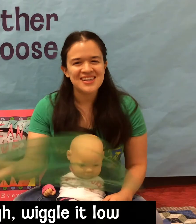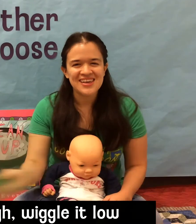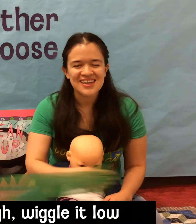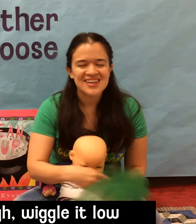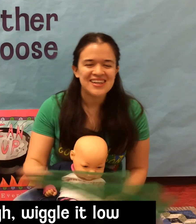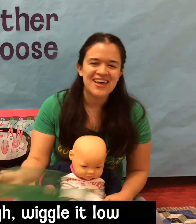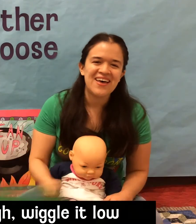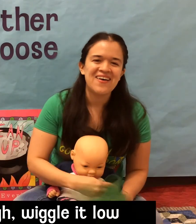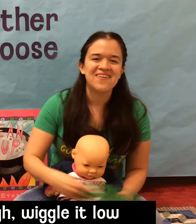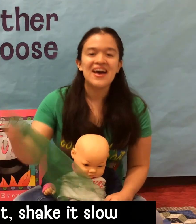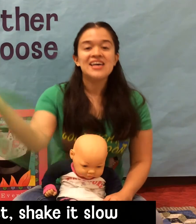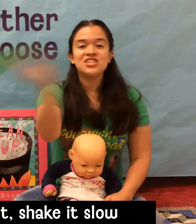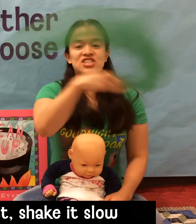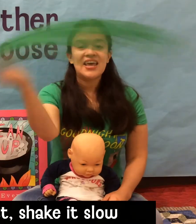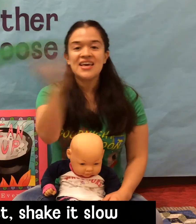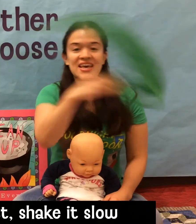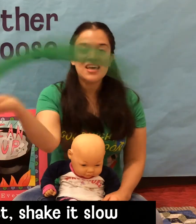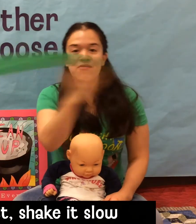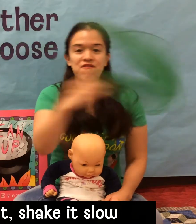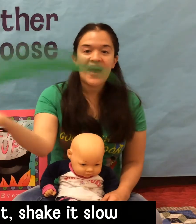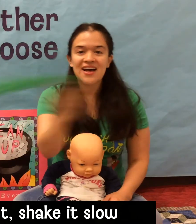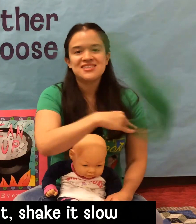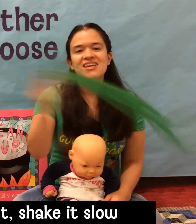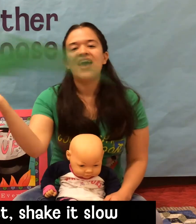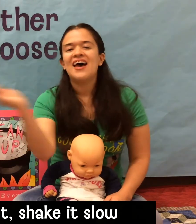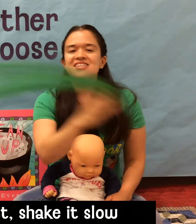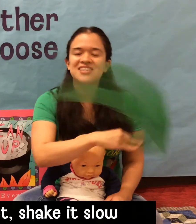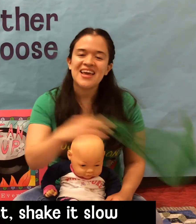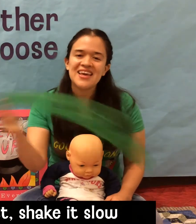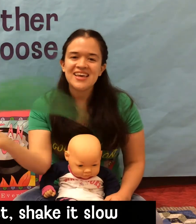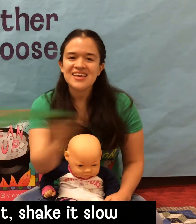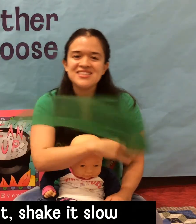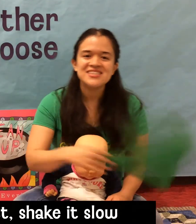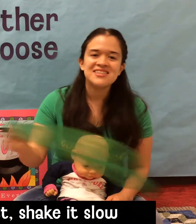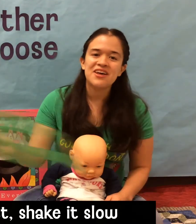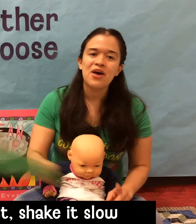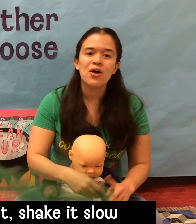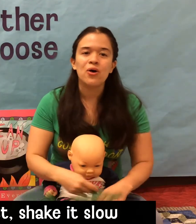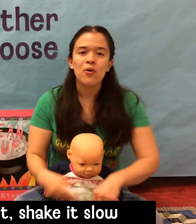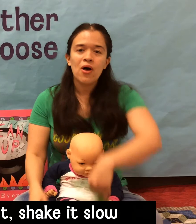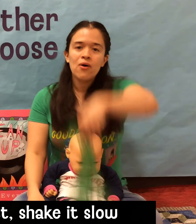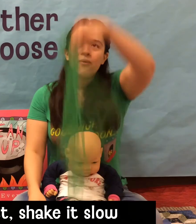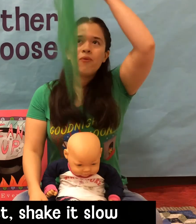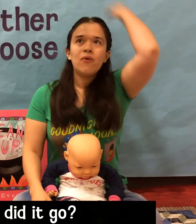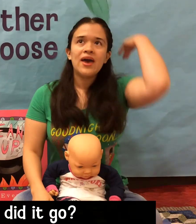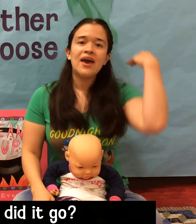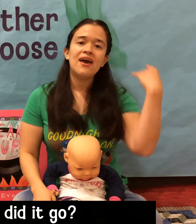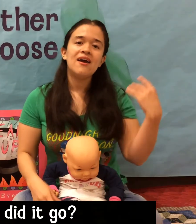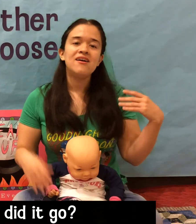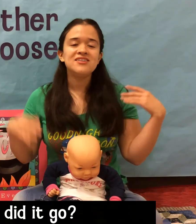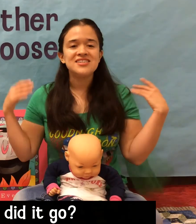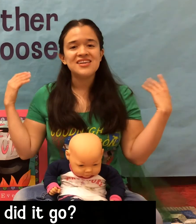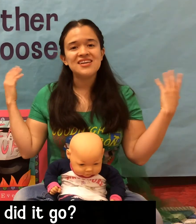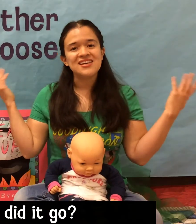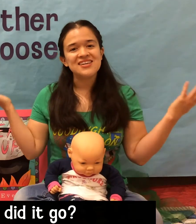it low. Shake it fast and shake it slow. Where did it